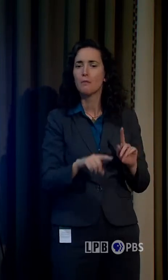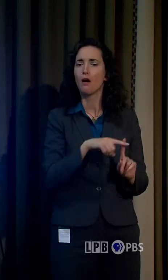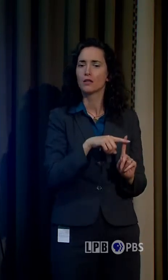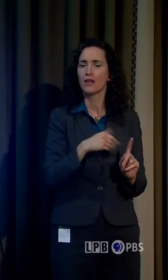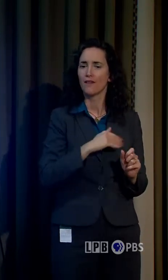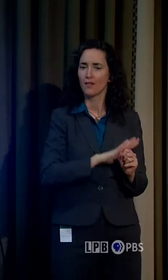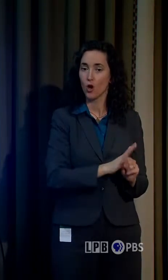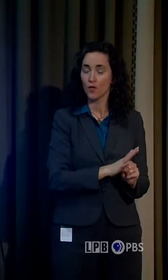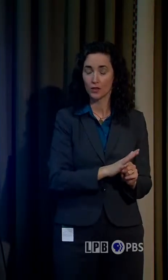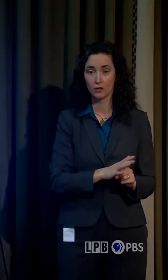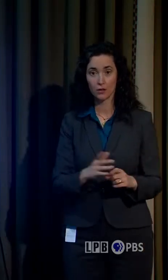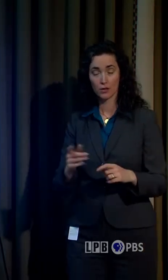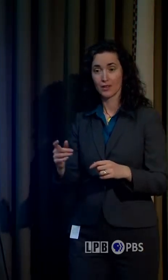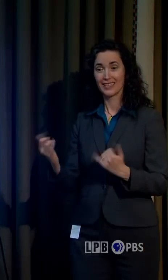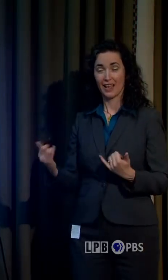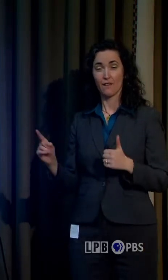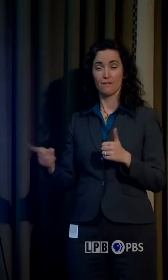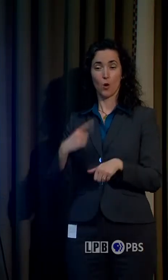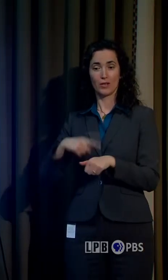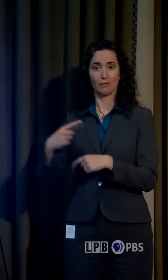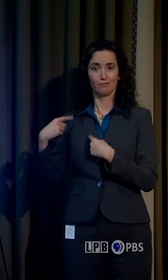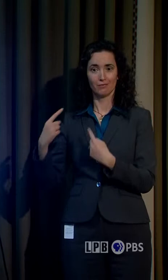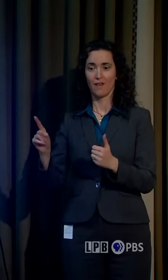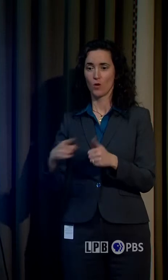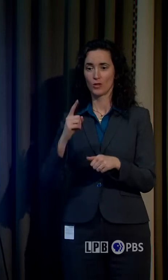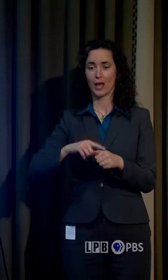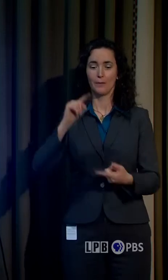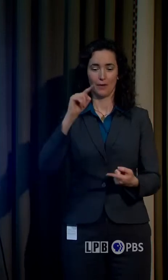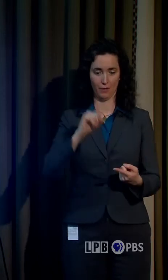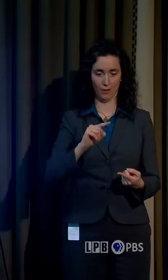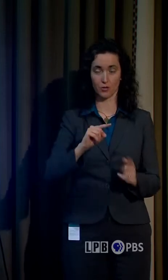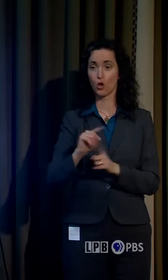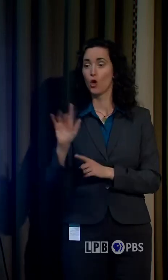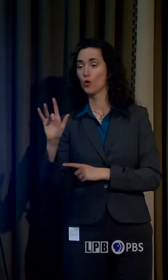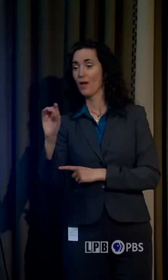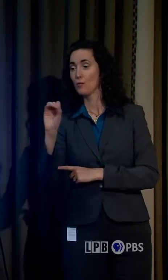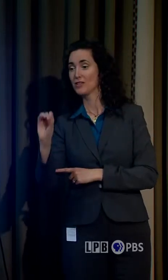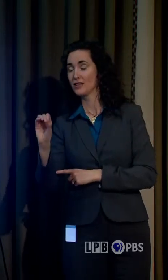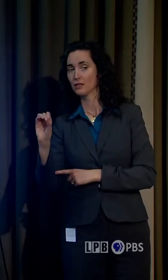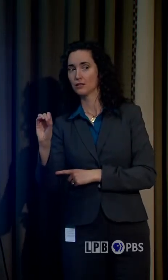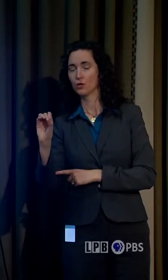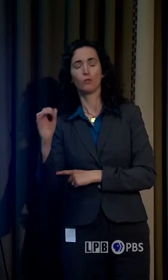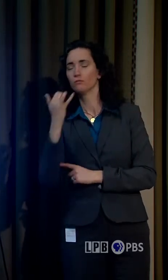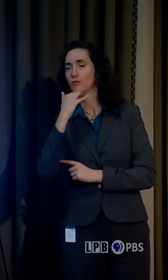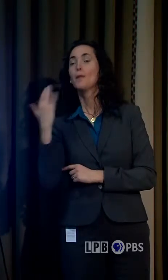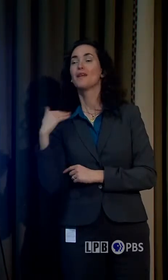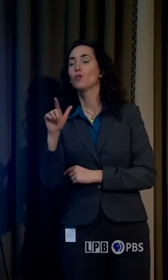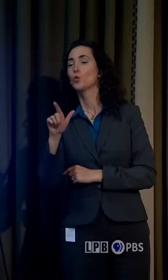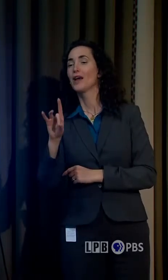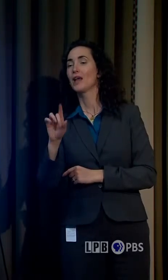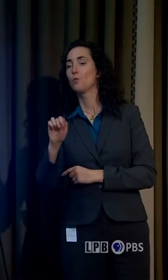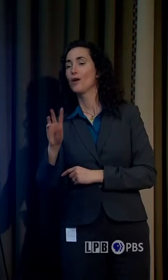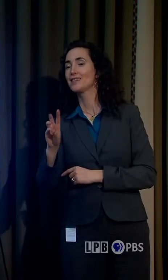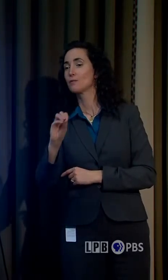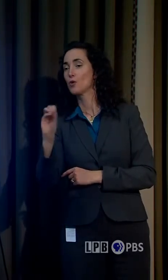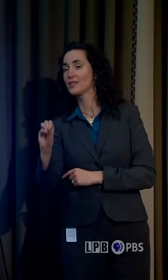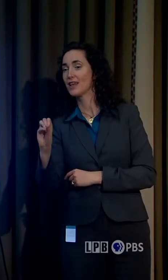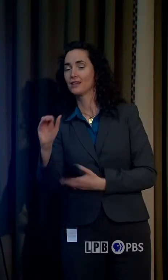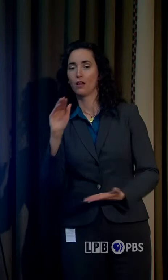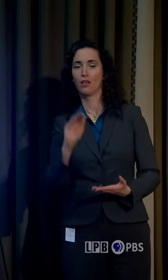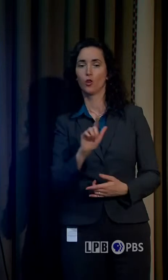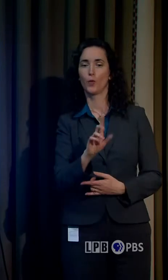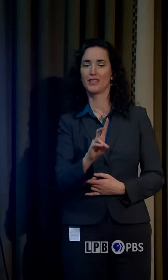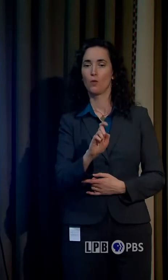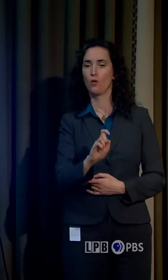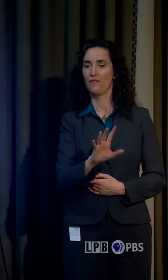we've seen a decrease. We went down from, we reported last week, 28.6% positivity, now down to 27.5%